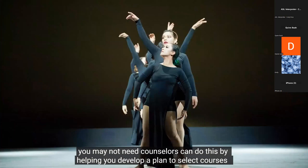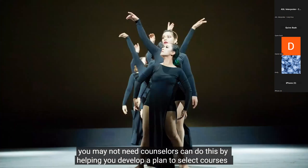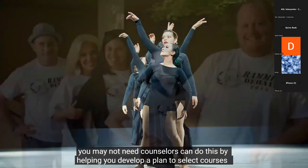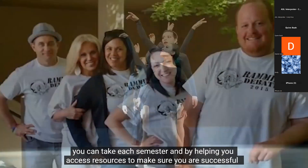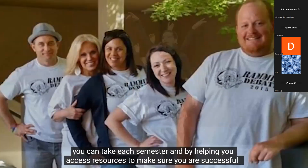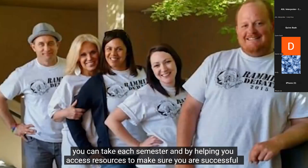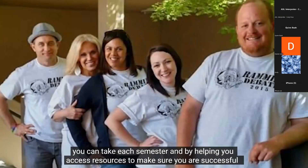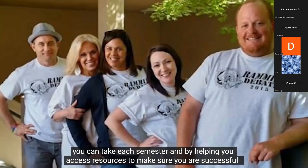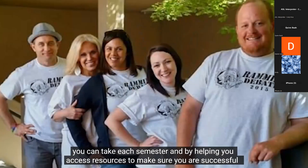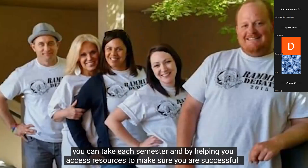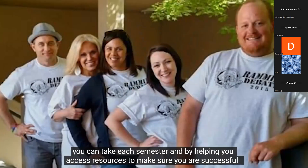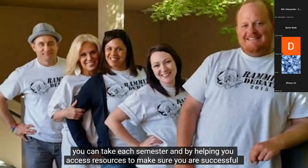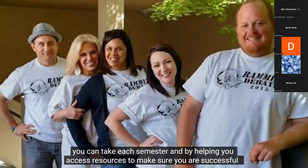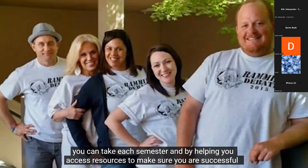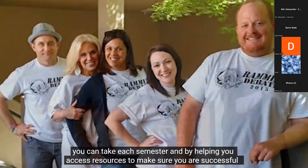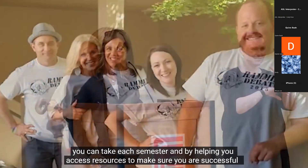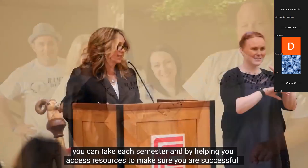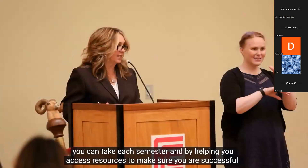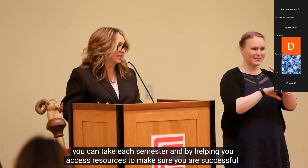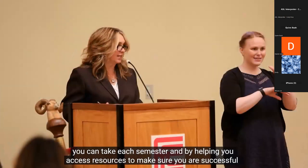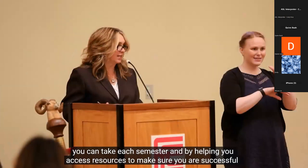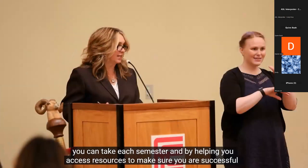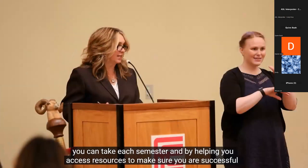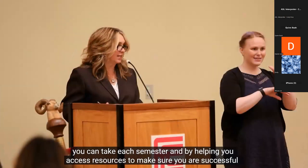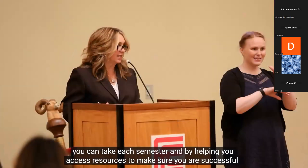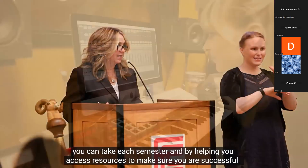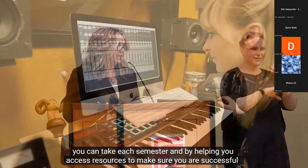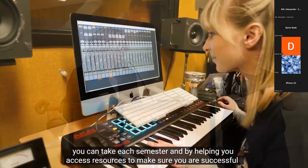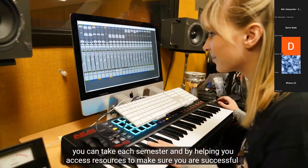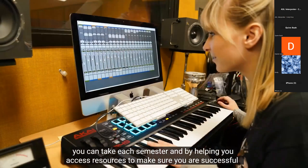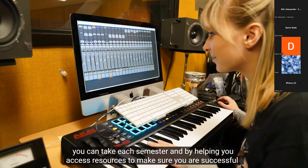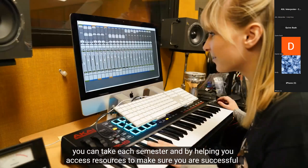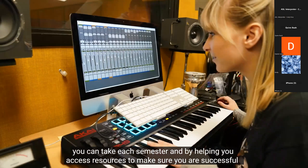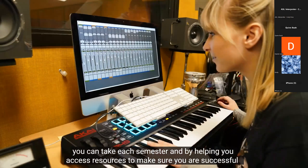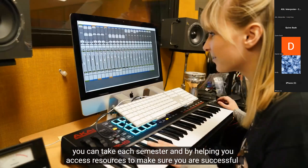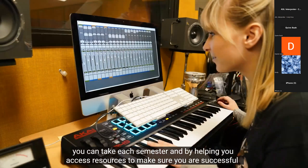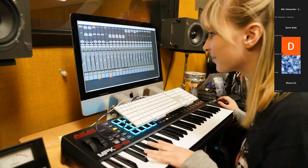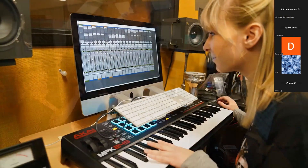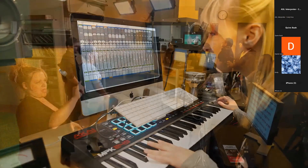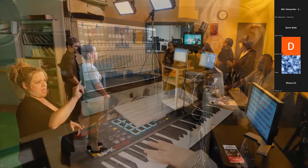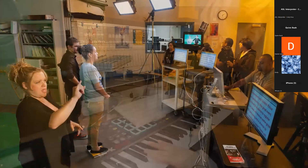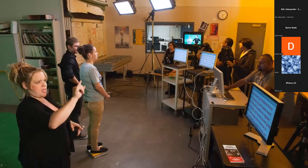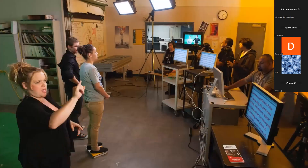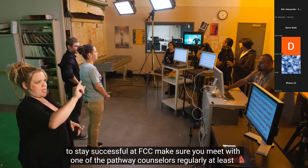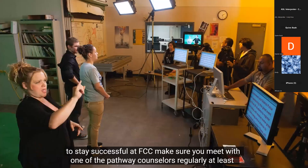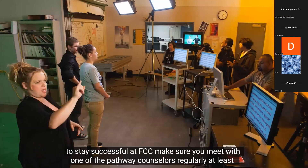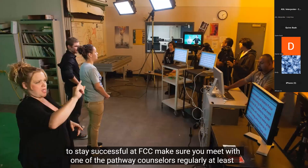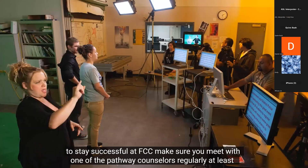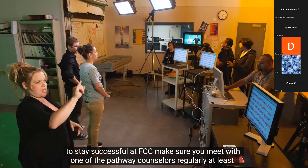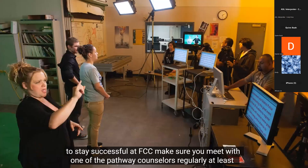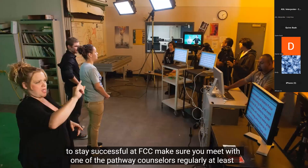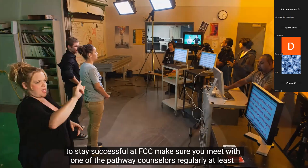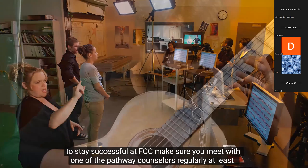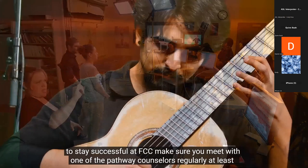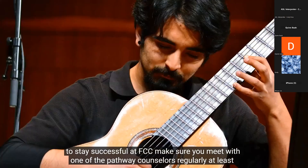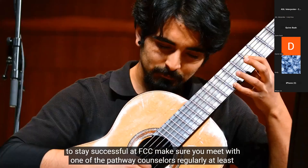select courses you can take each semester and by helping you access resources to make sure you are successful. To stay